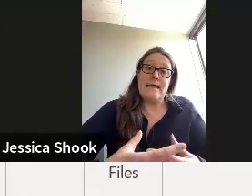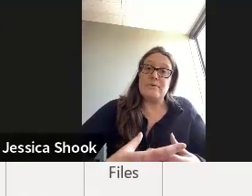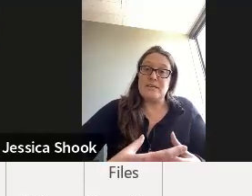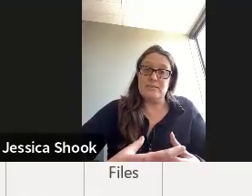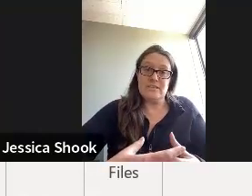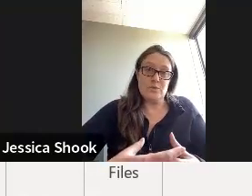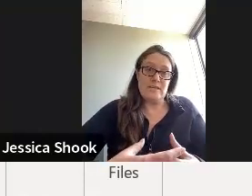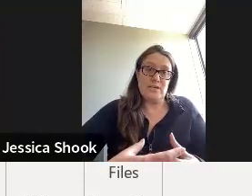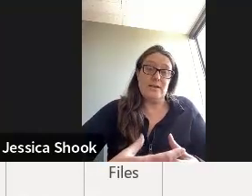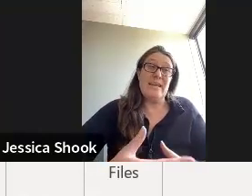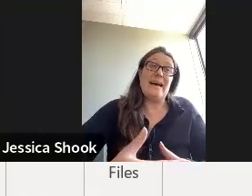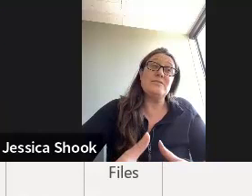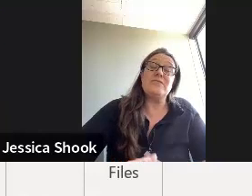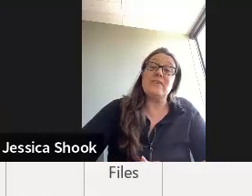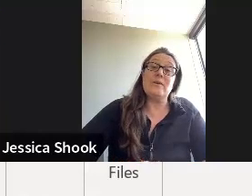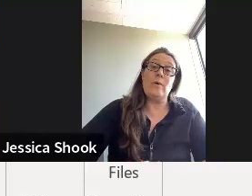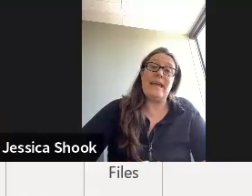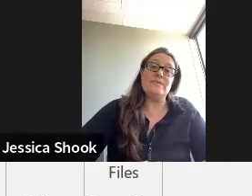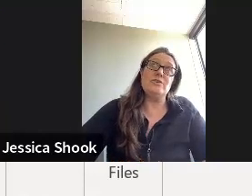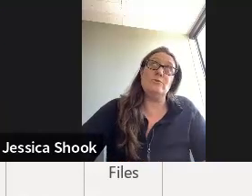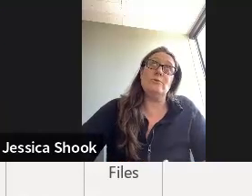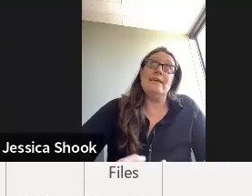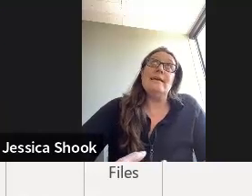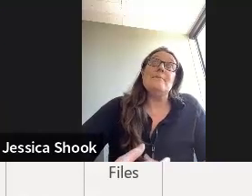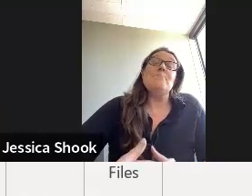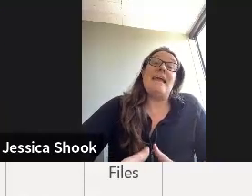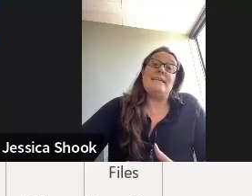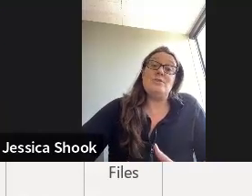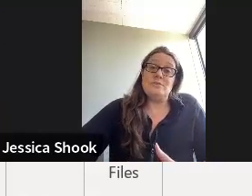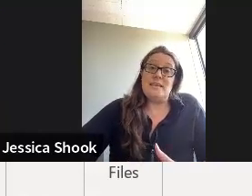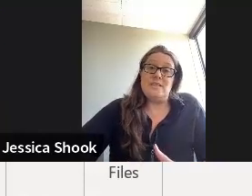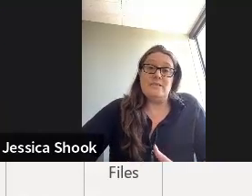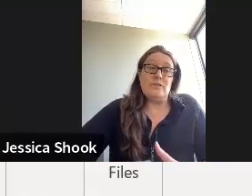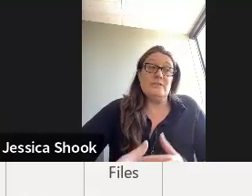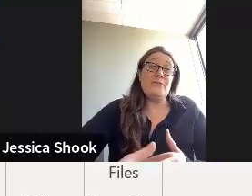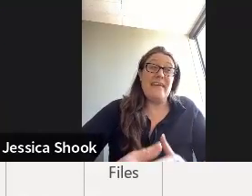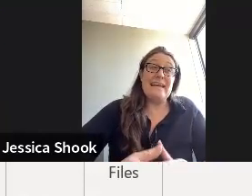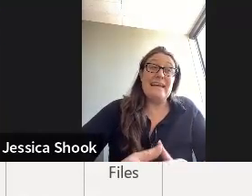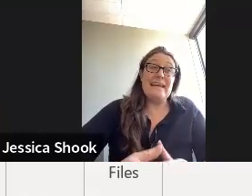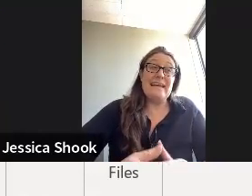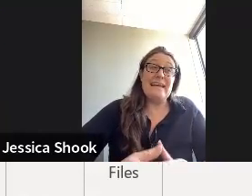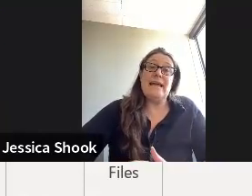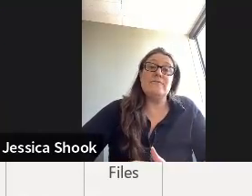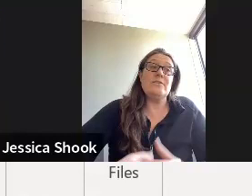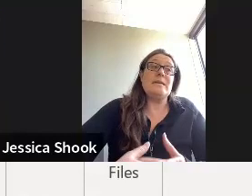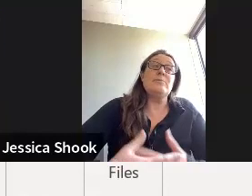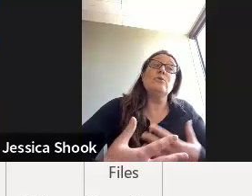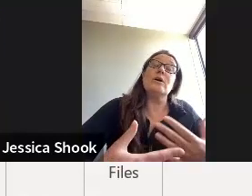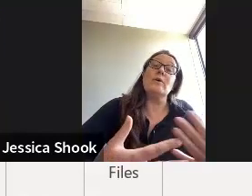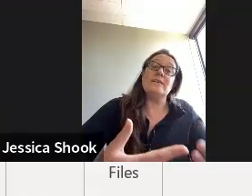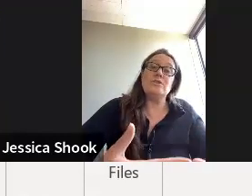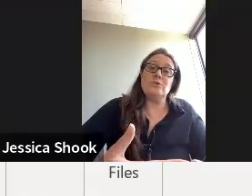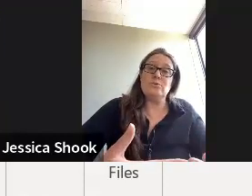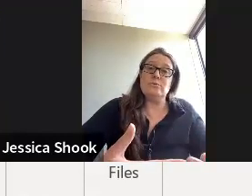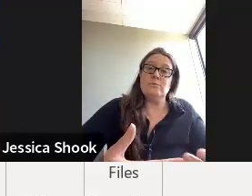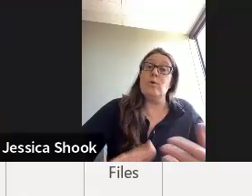concerns in that particular situation. And we have to figure out a way to manage those safety concerns for that individual and for the people